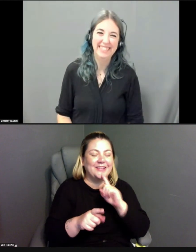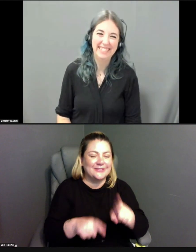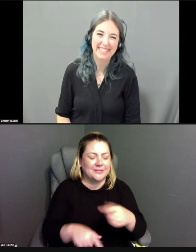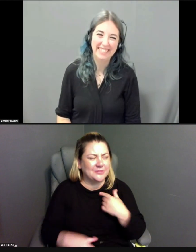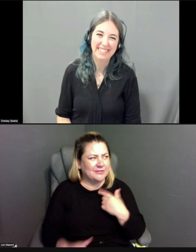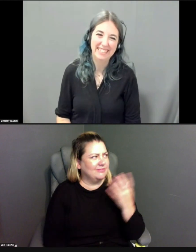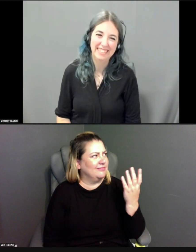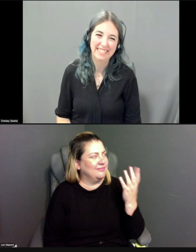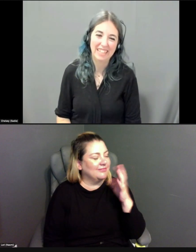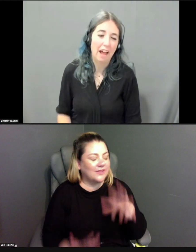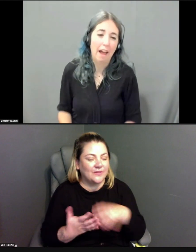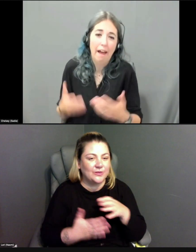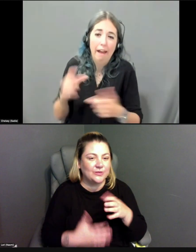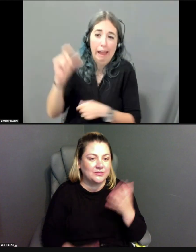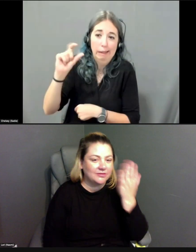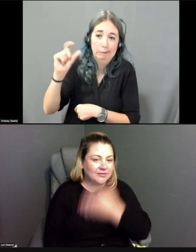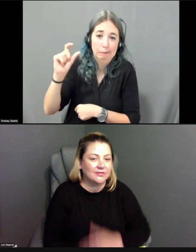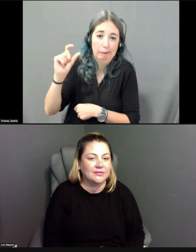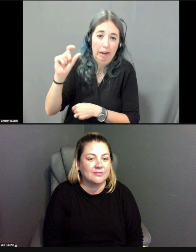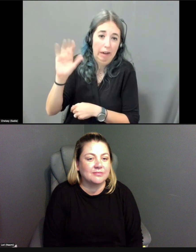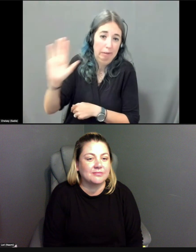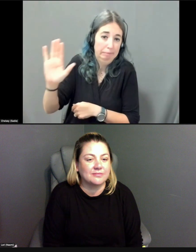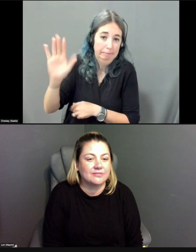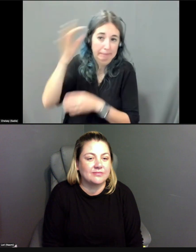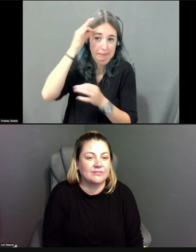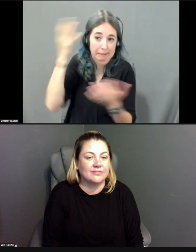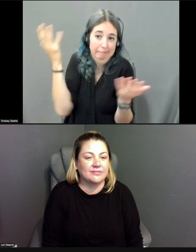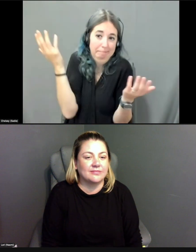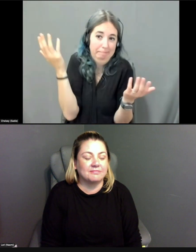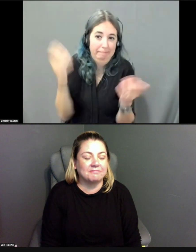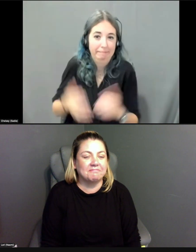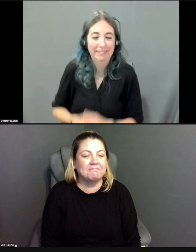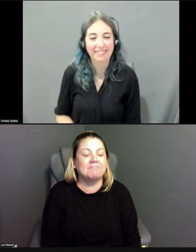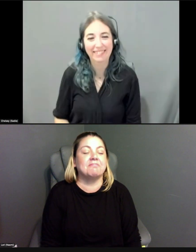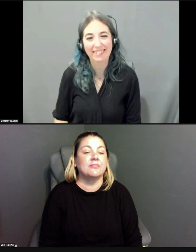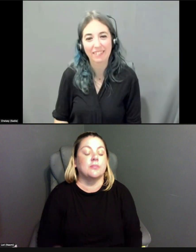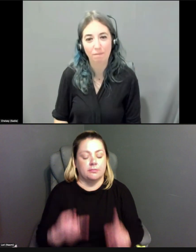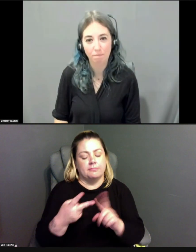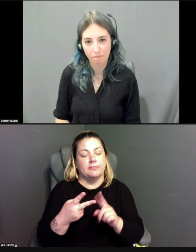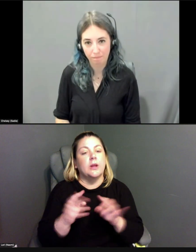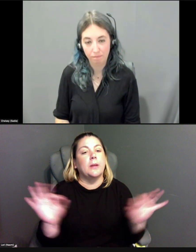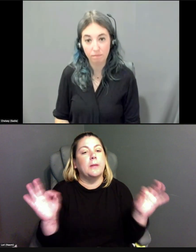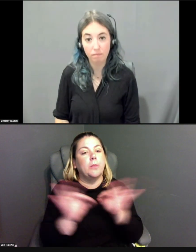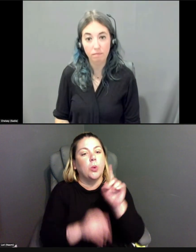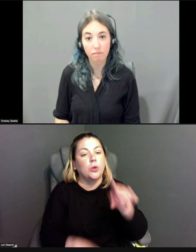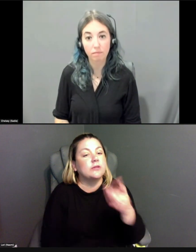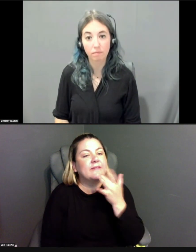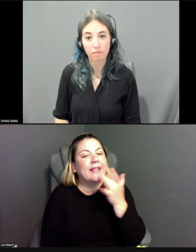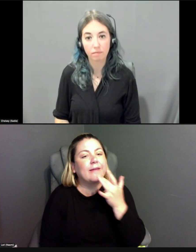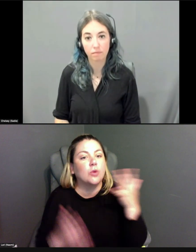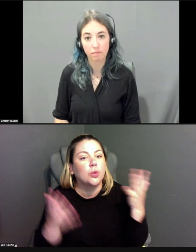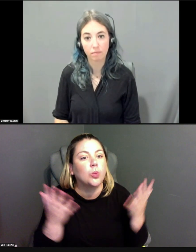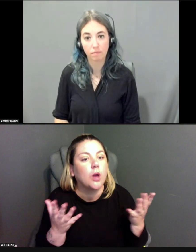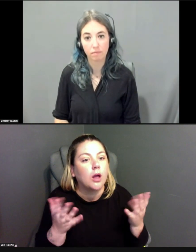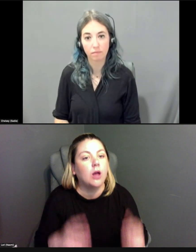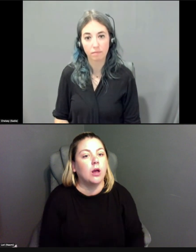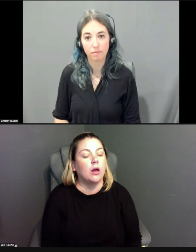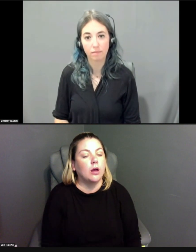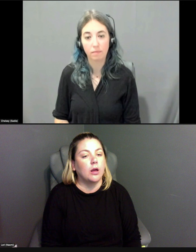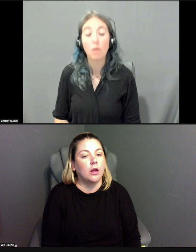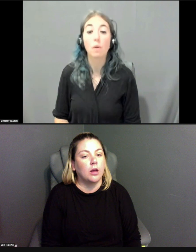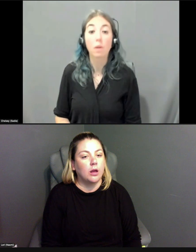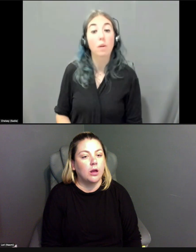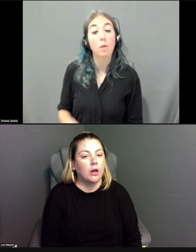The algorithm. Really, the important question is, what flavor did you get? They only had 2 flavors. So